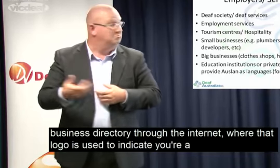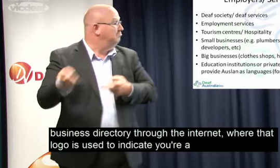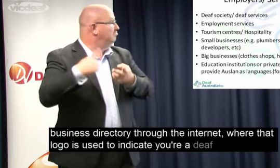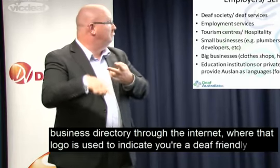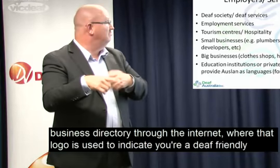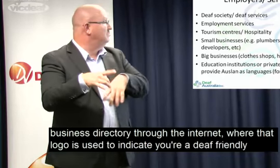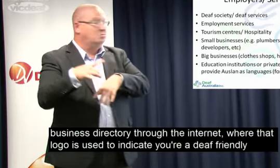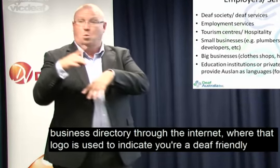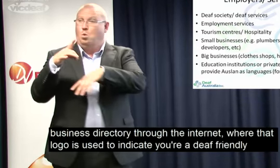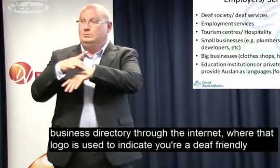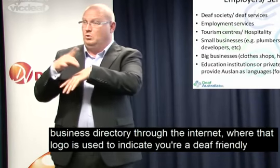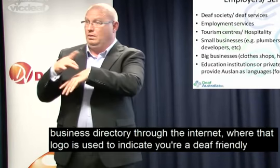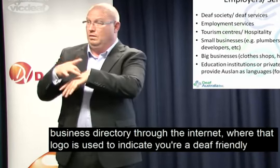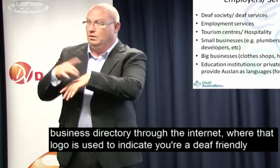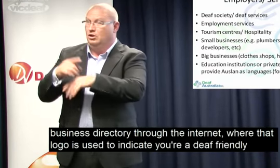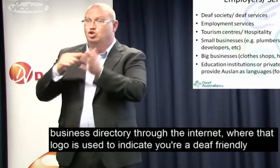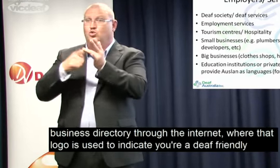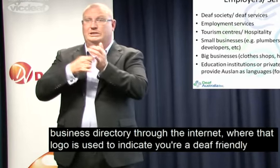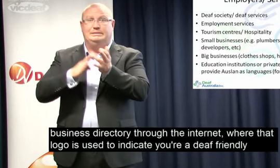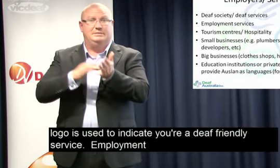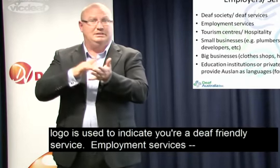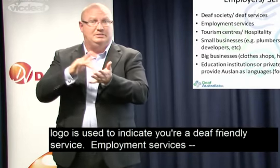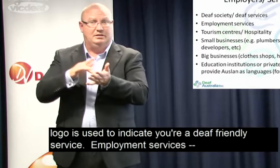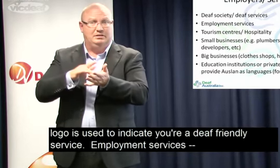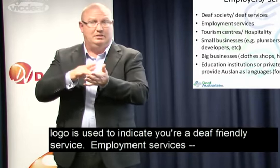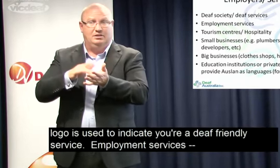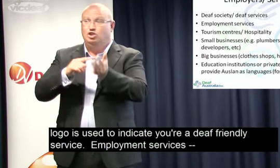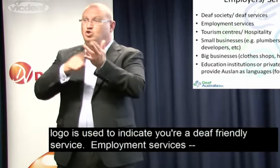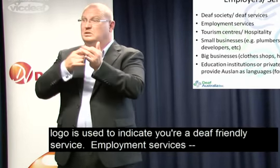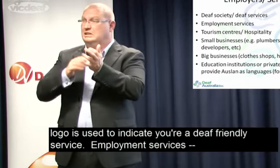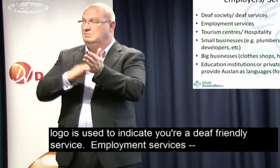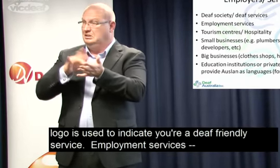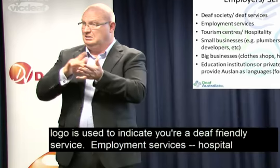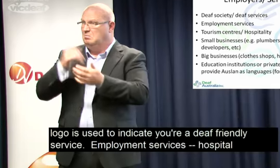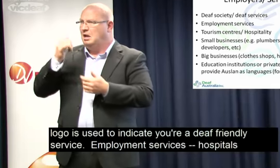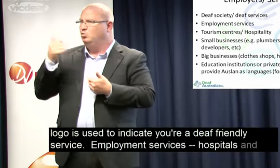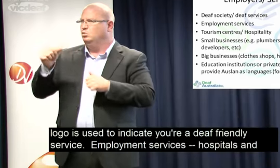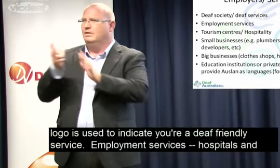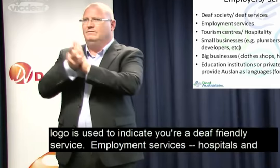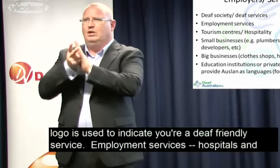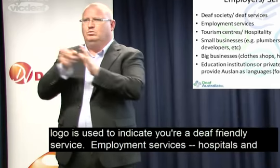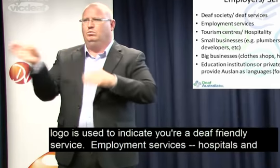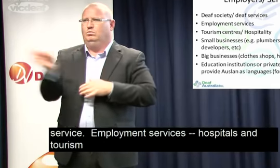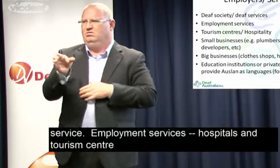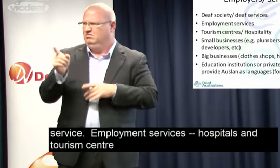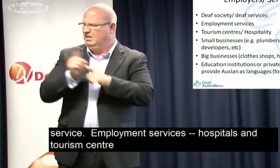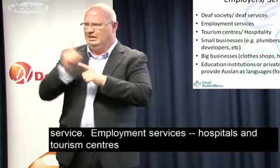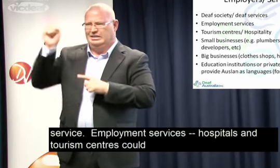Employment services. Hospitals and tourism centres could use these logos. The tourism centre might